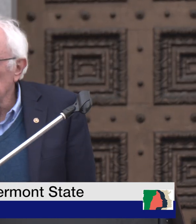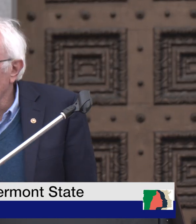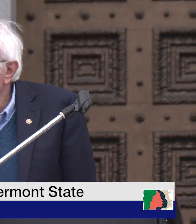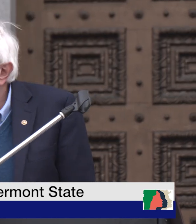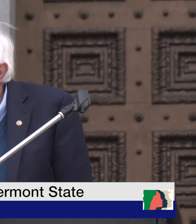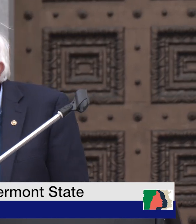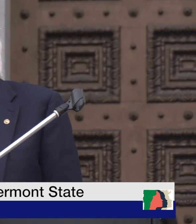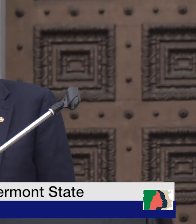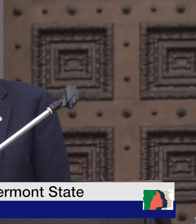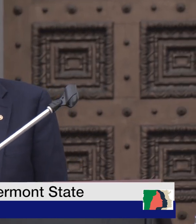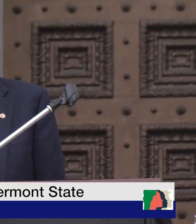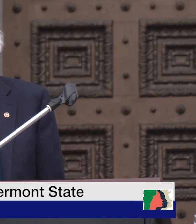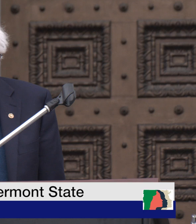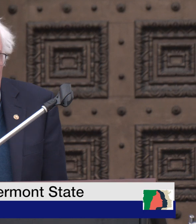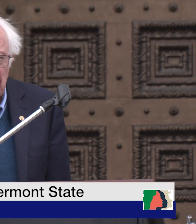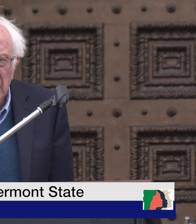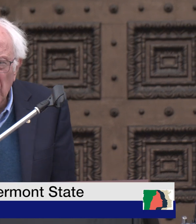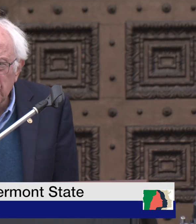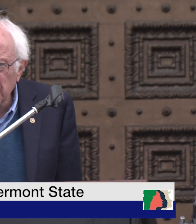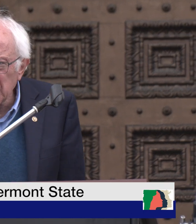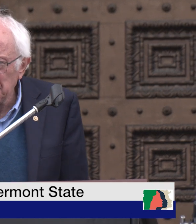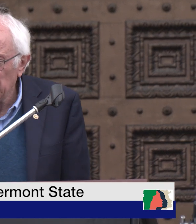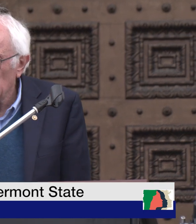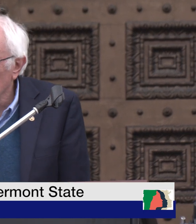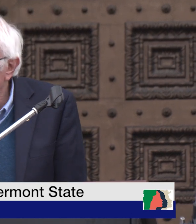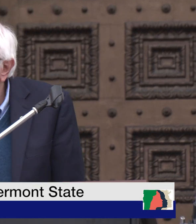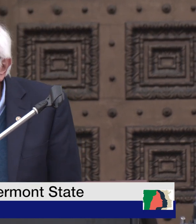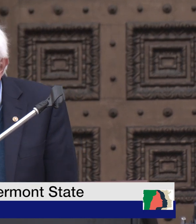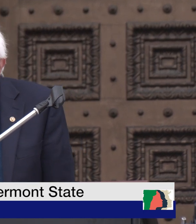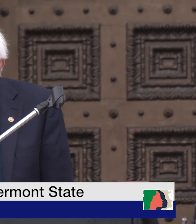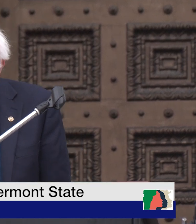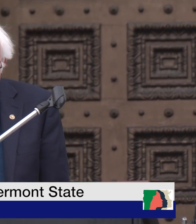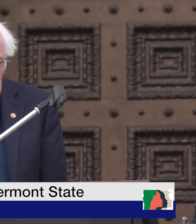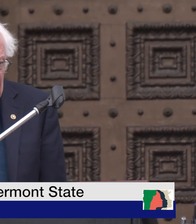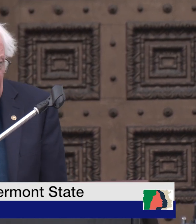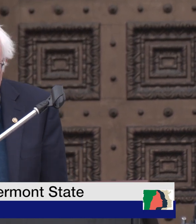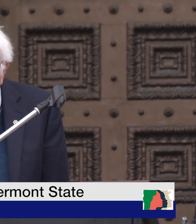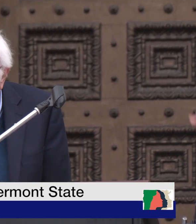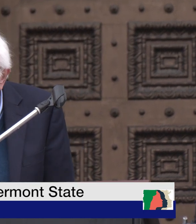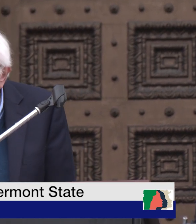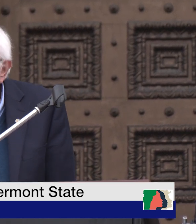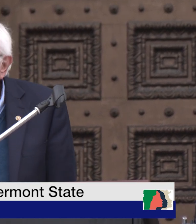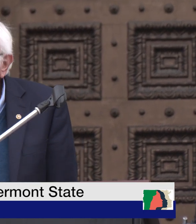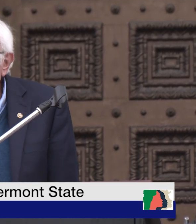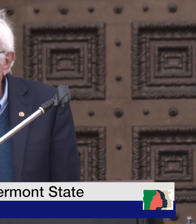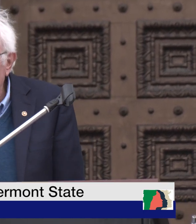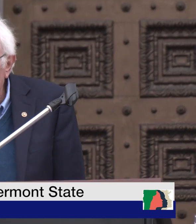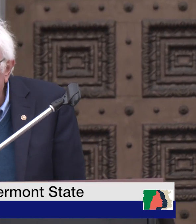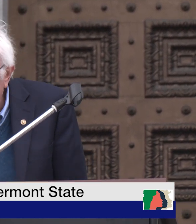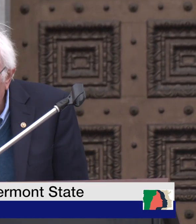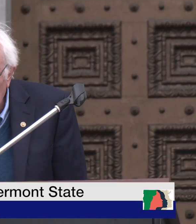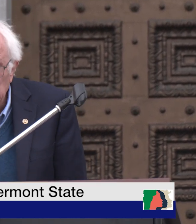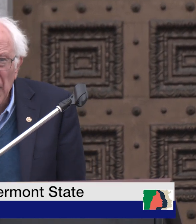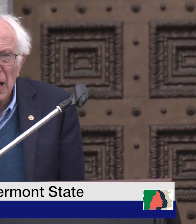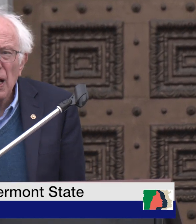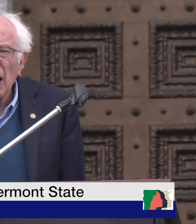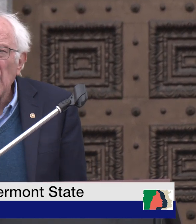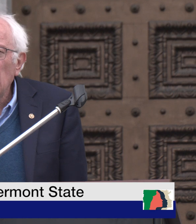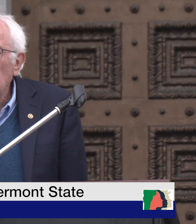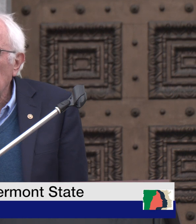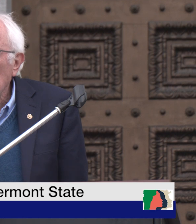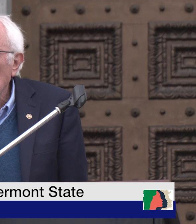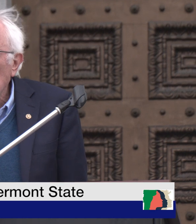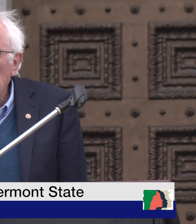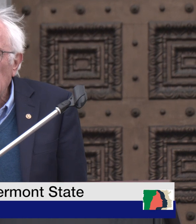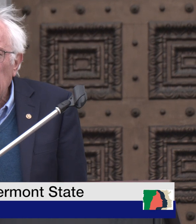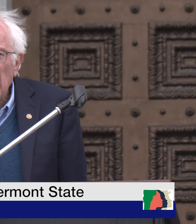As somebody who has been traveling around the country, doing everything I can to see that Kamala is elected president,